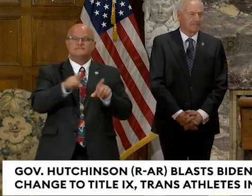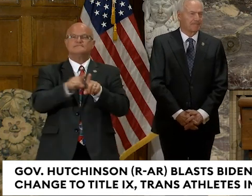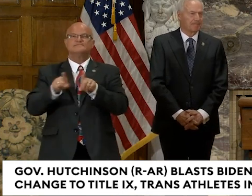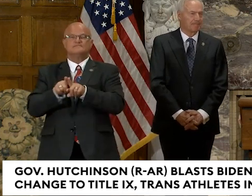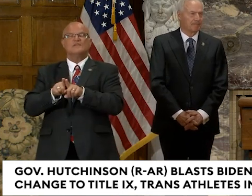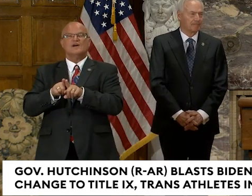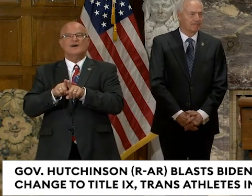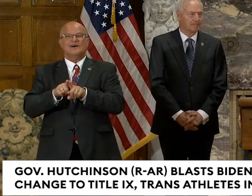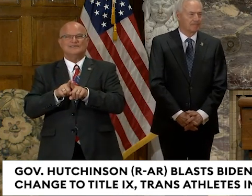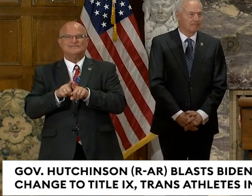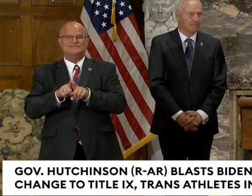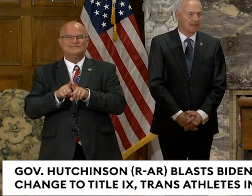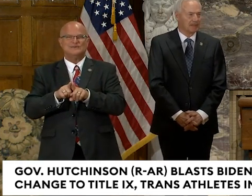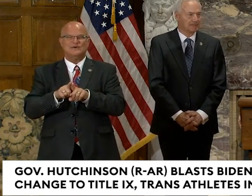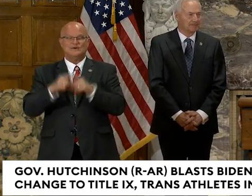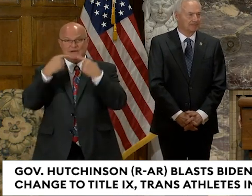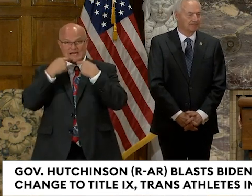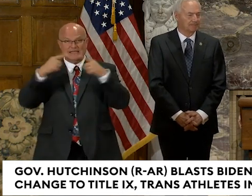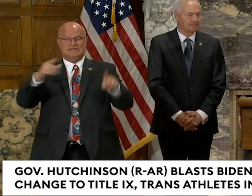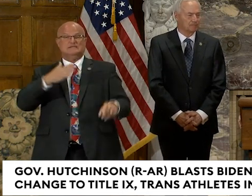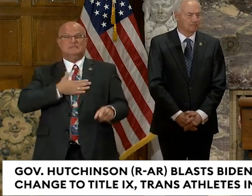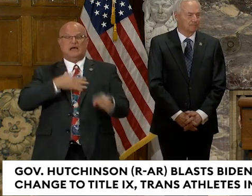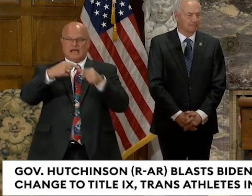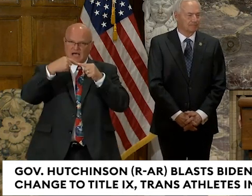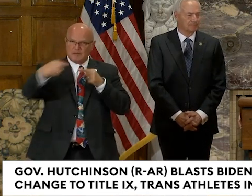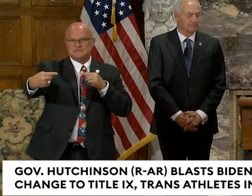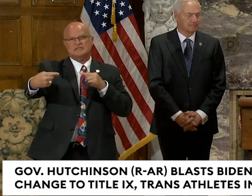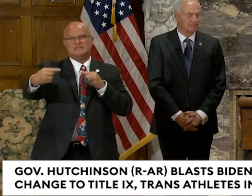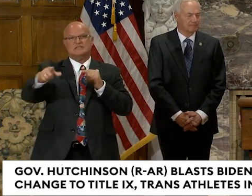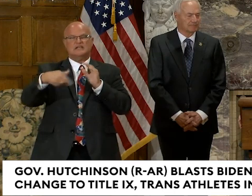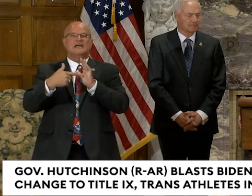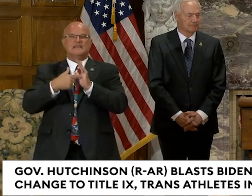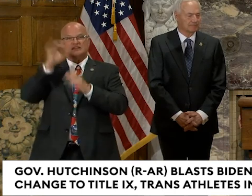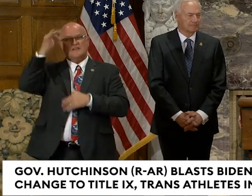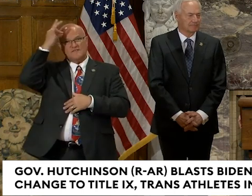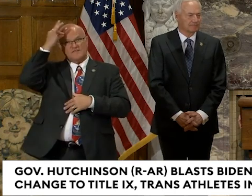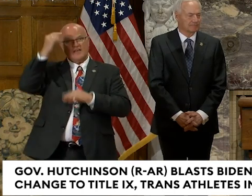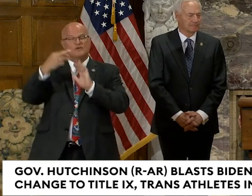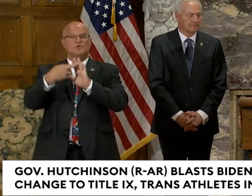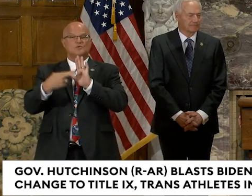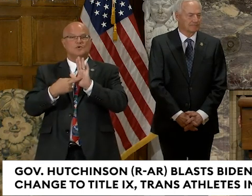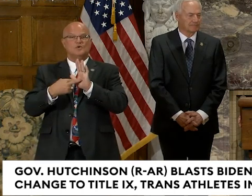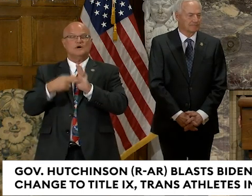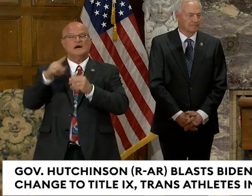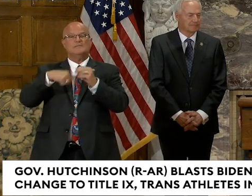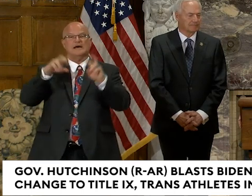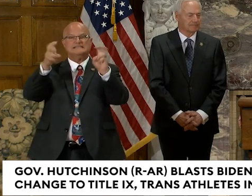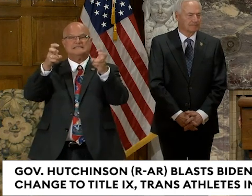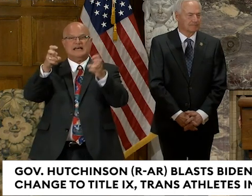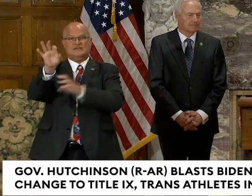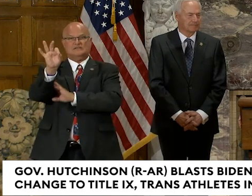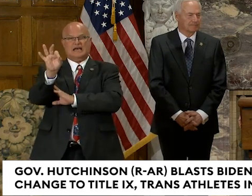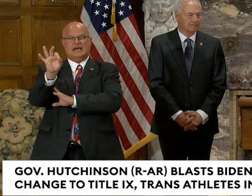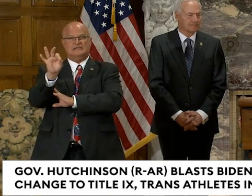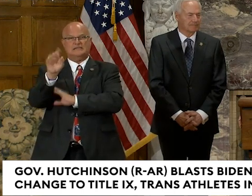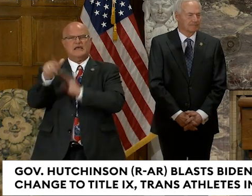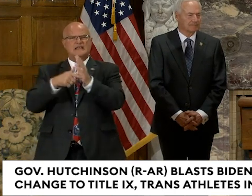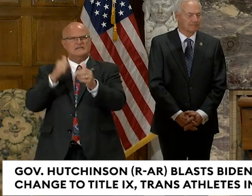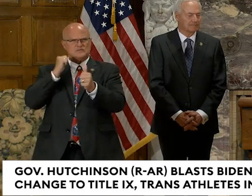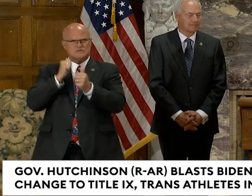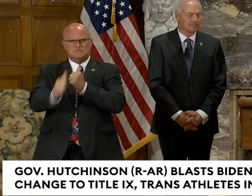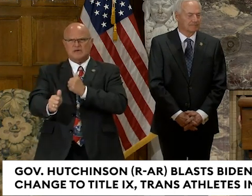also to announce my opposition to this federal rule regarding Title IX. Title IX was